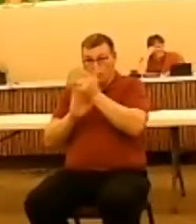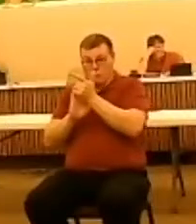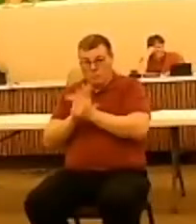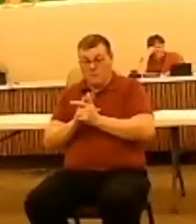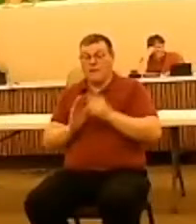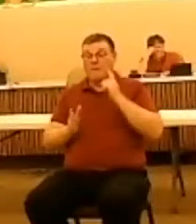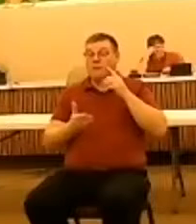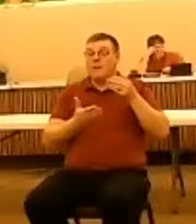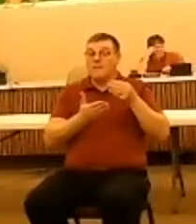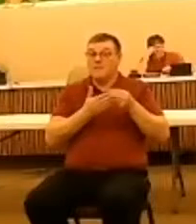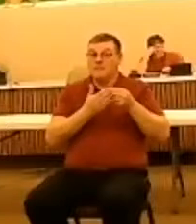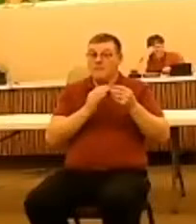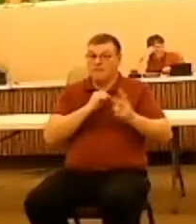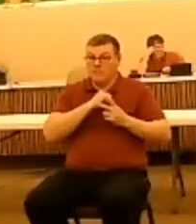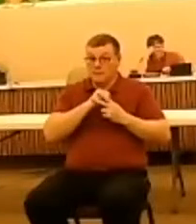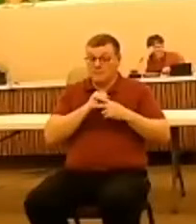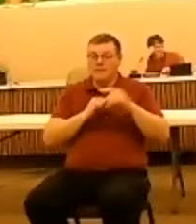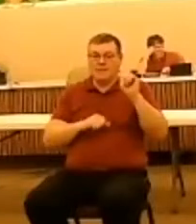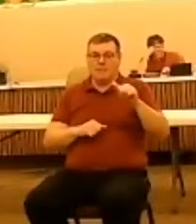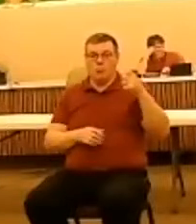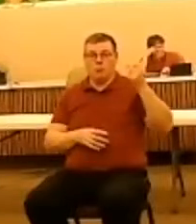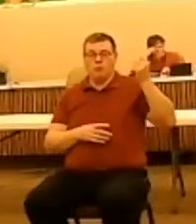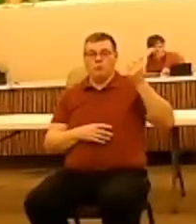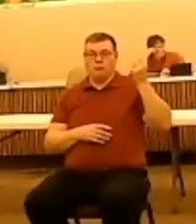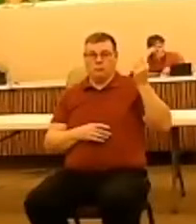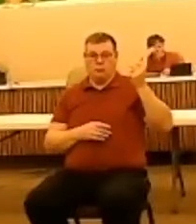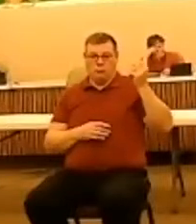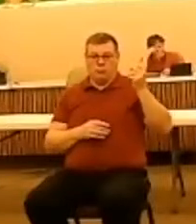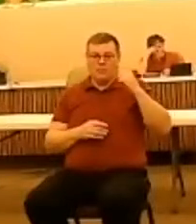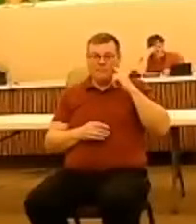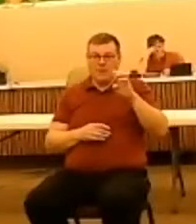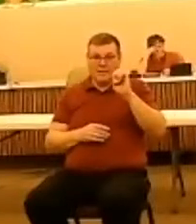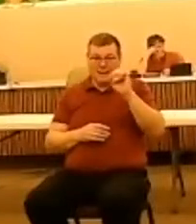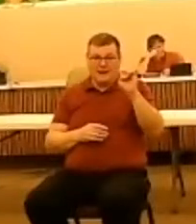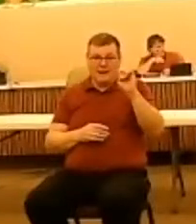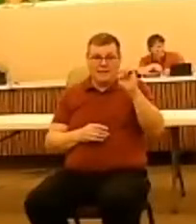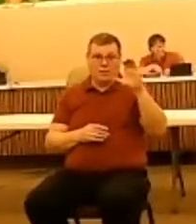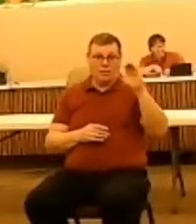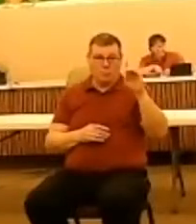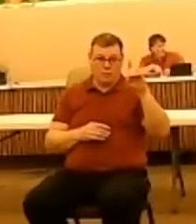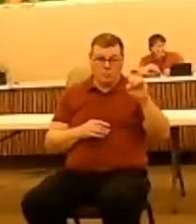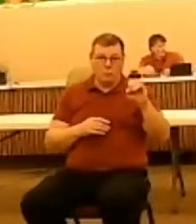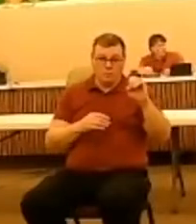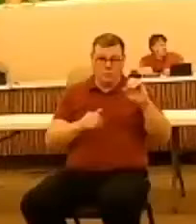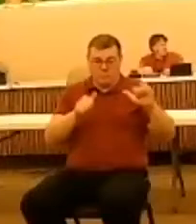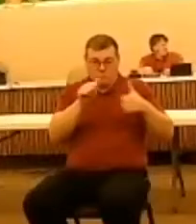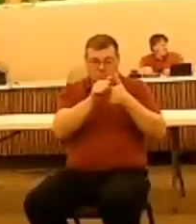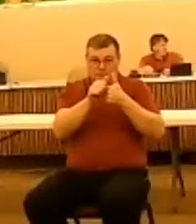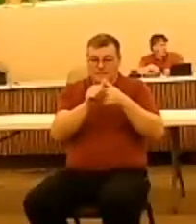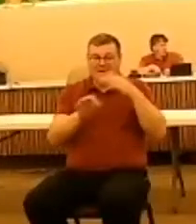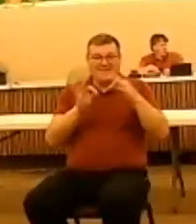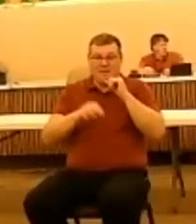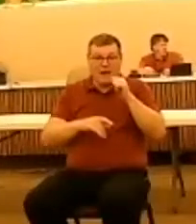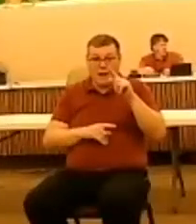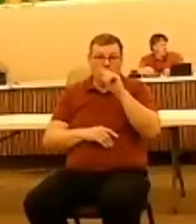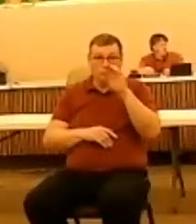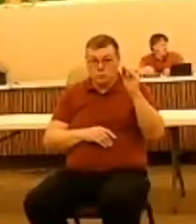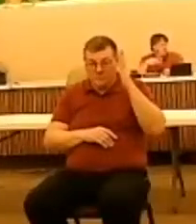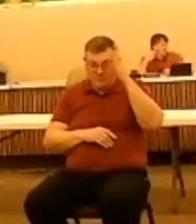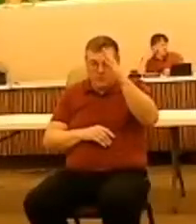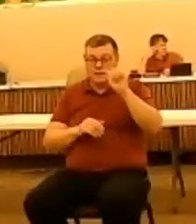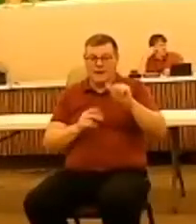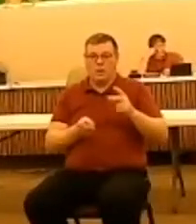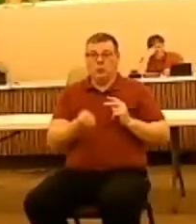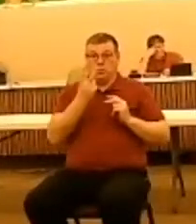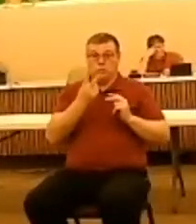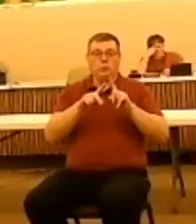saving standpoint, we can hold off on the E-code update. If it's not too far in the future, we can do the two E-code updates